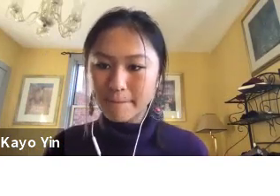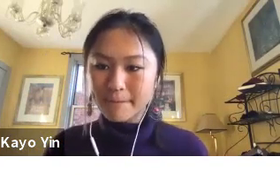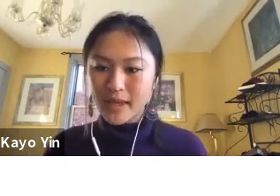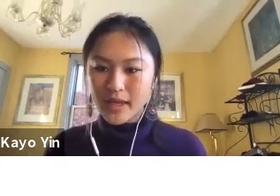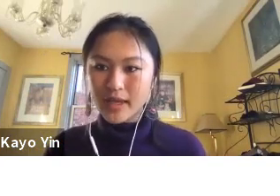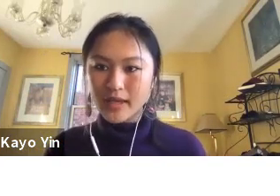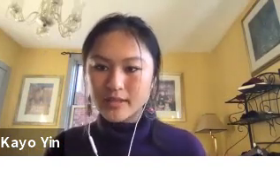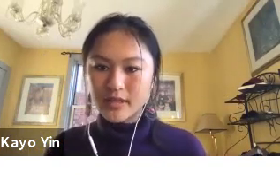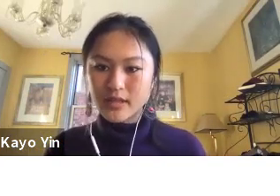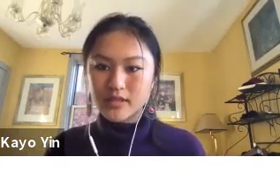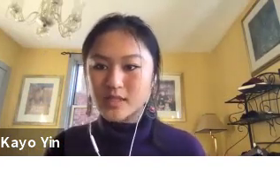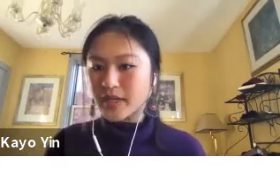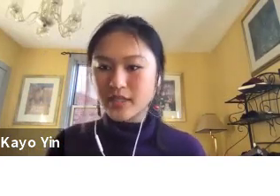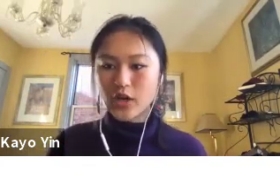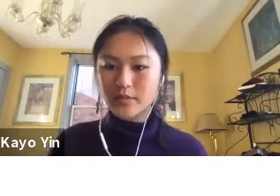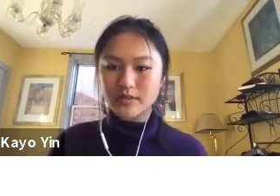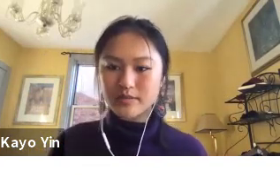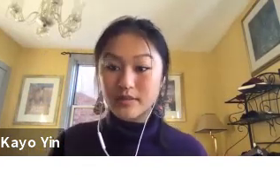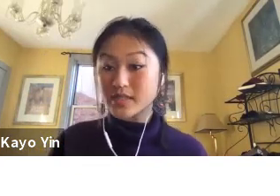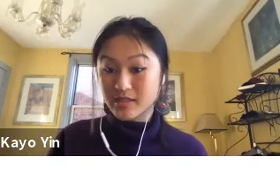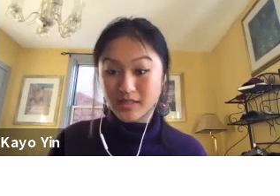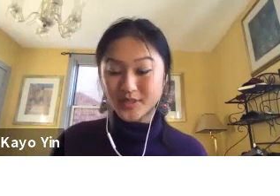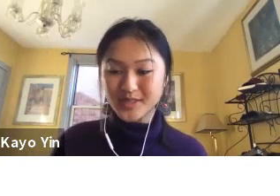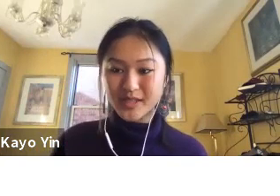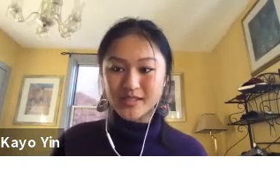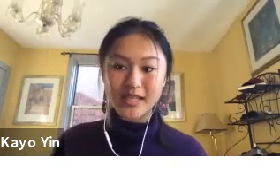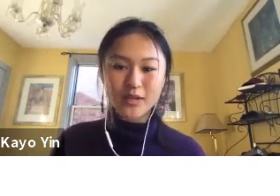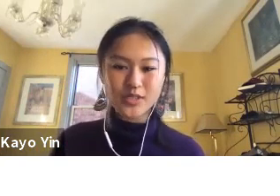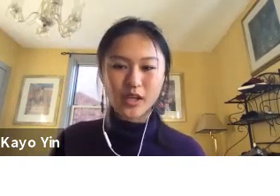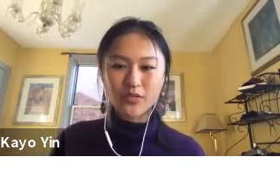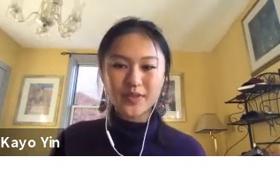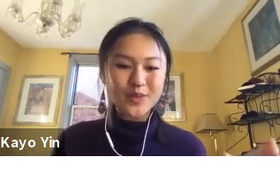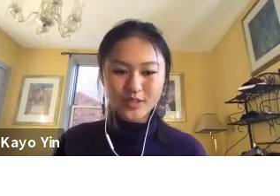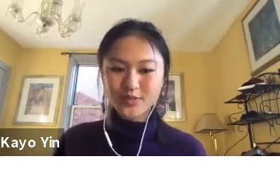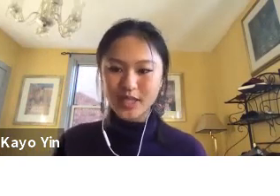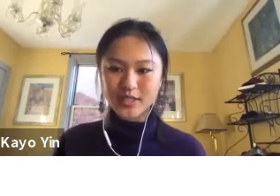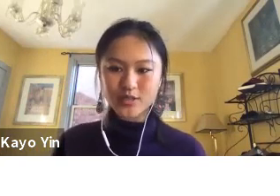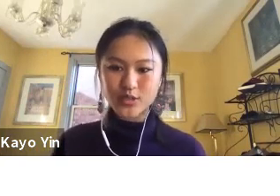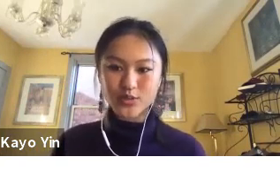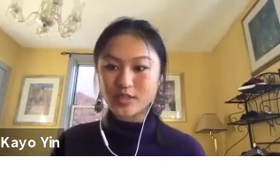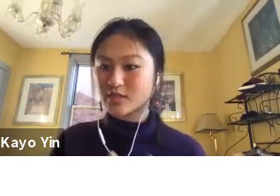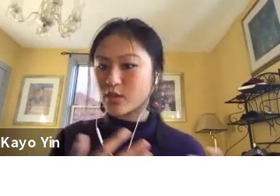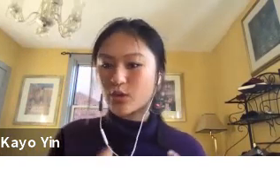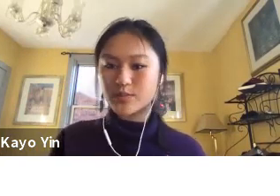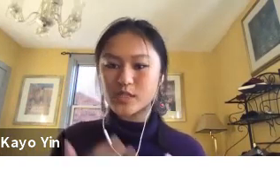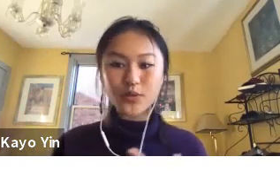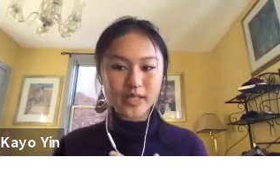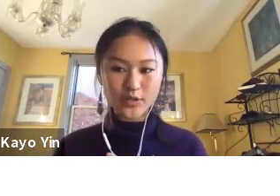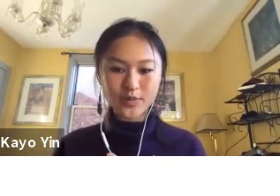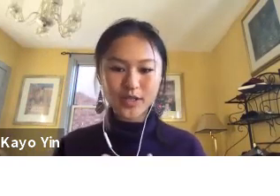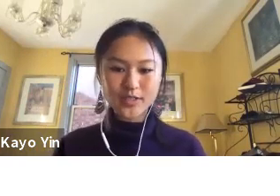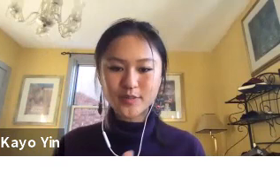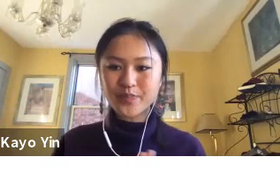Yeah, and despite the common misconceptions, sign language is often not related to its